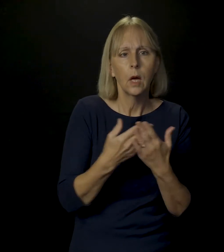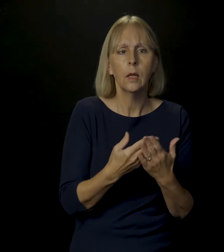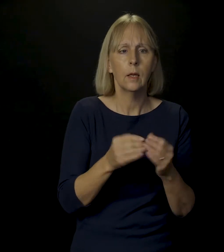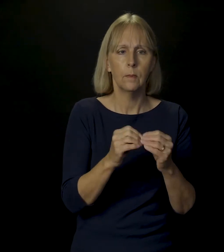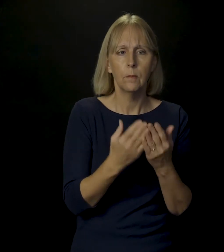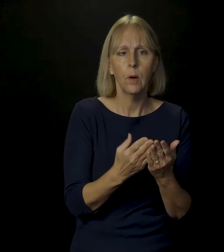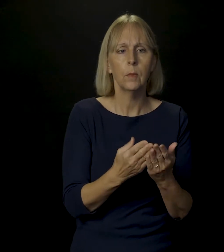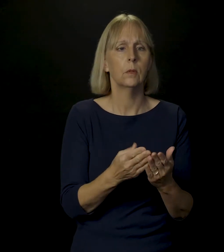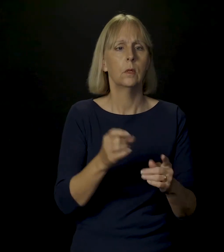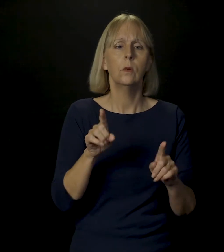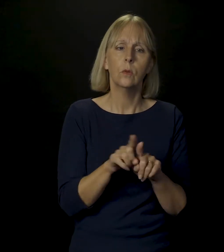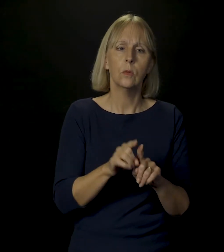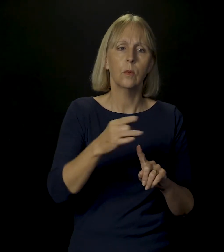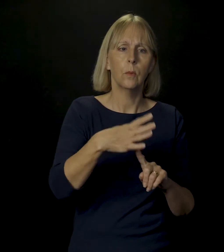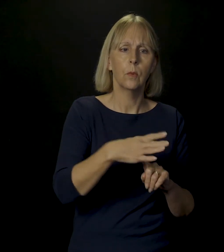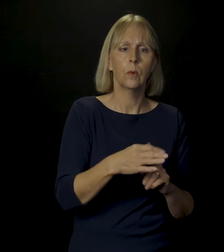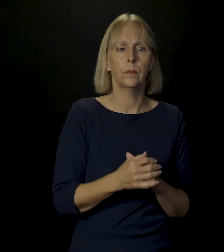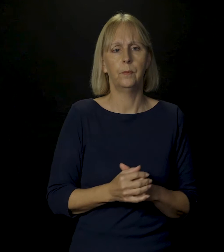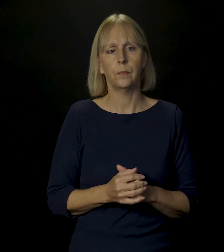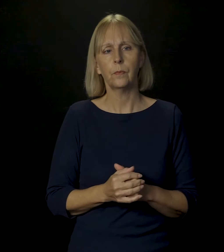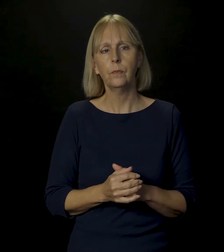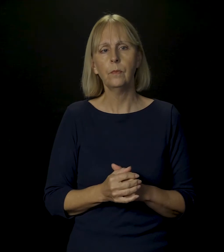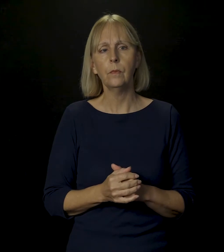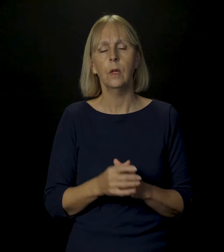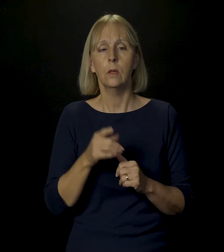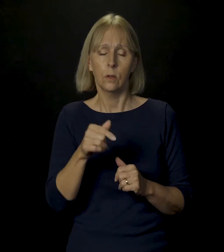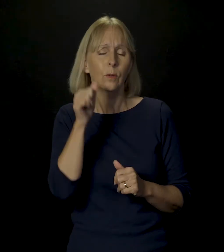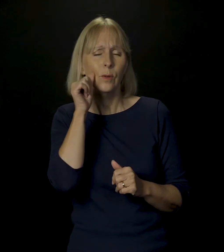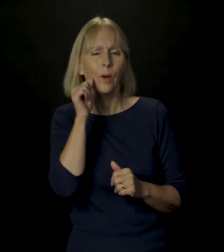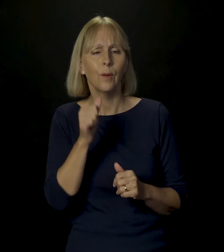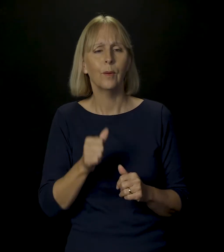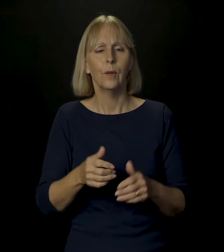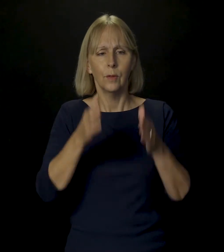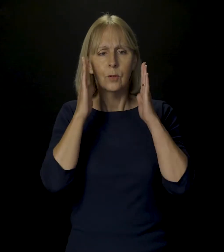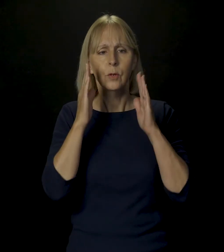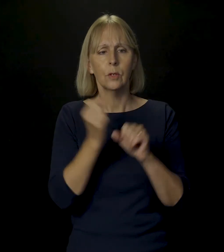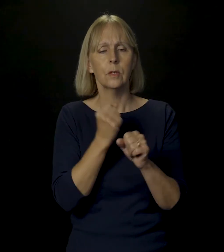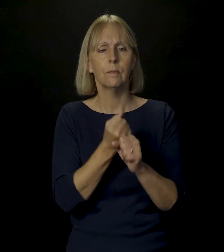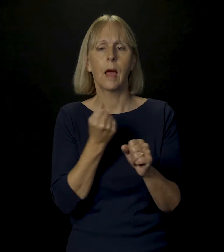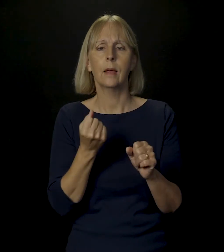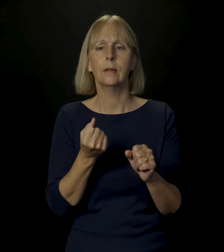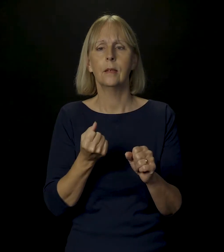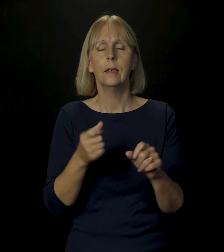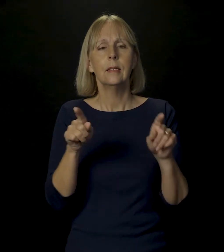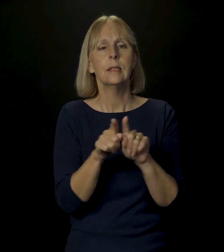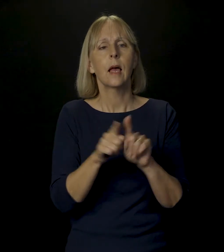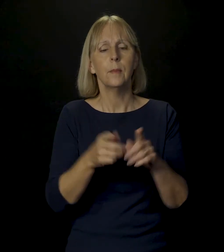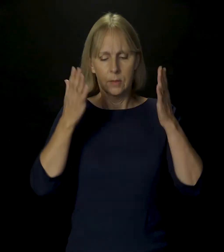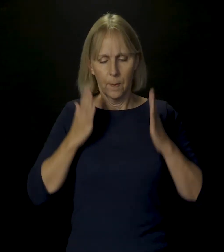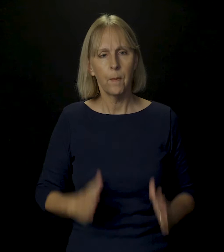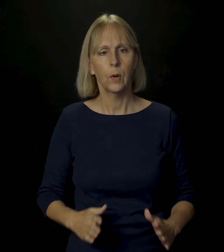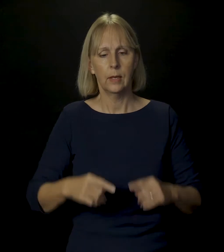the analogy Of the church being the body Made up of different parts And if we were all The same body part We'd have a very